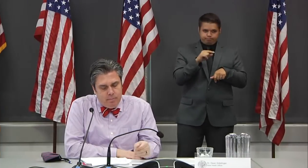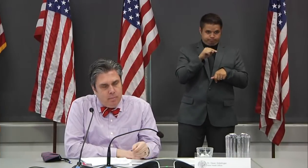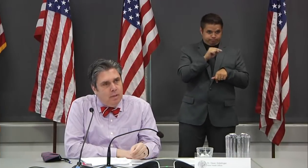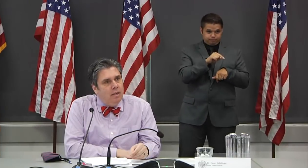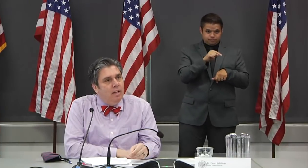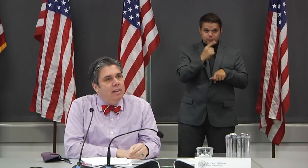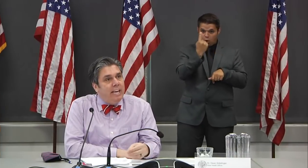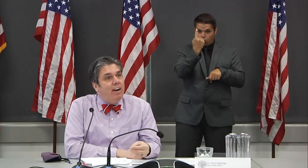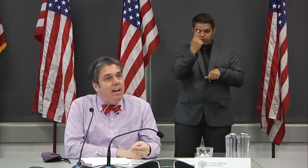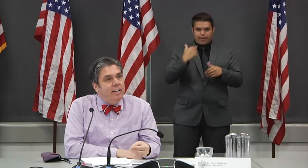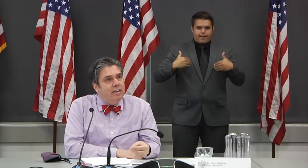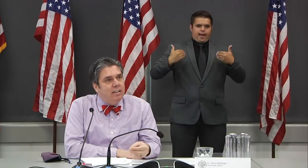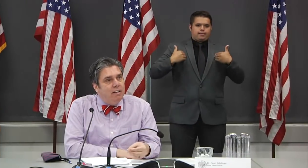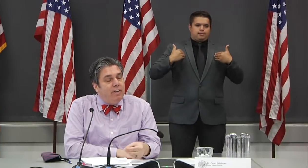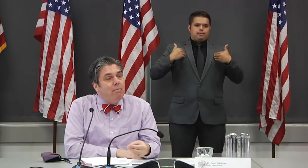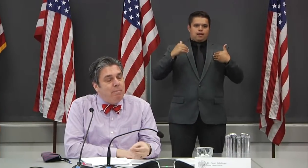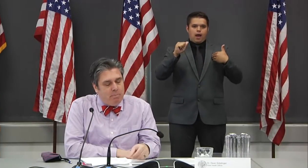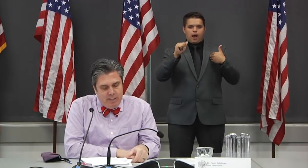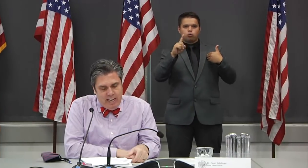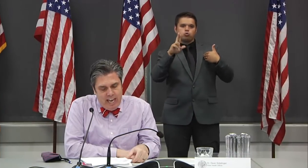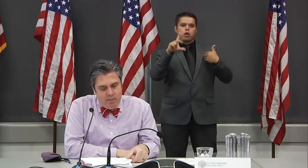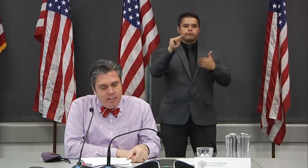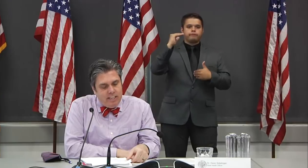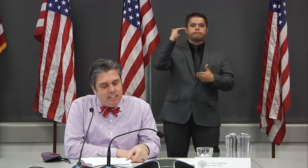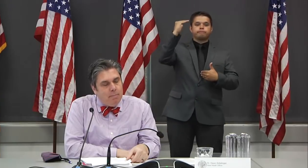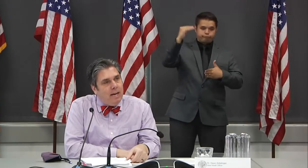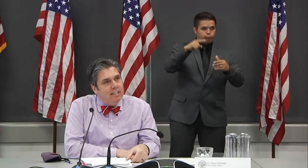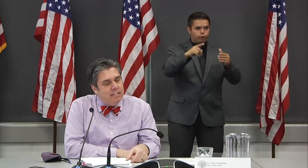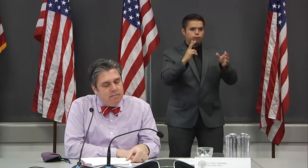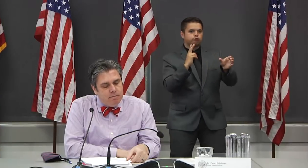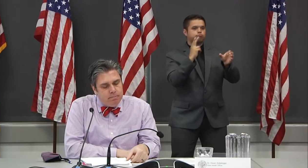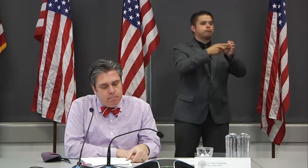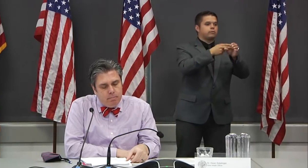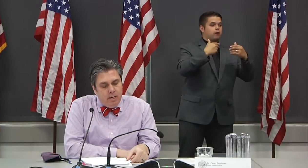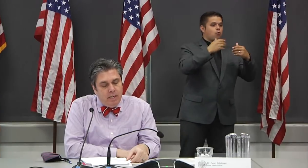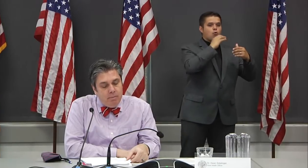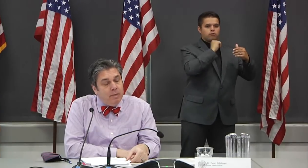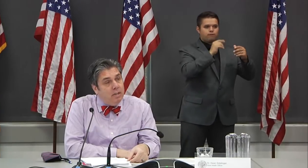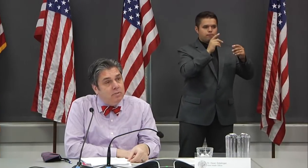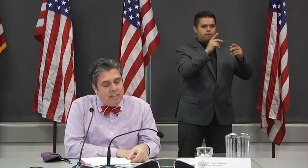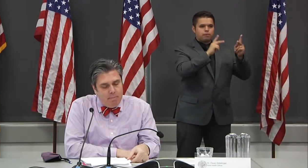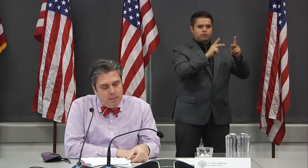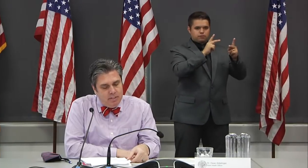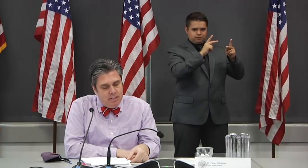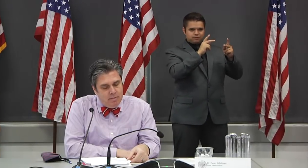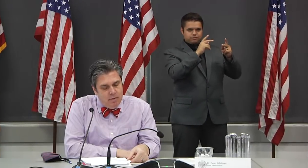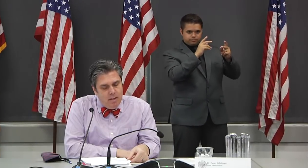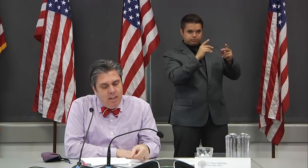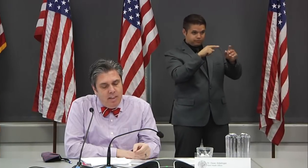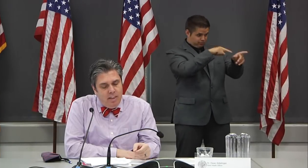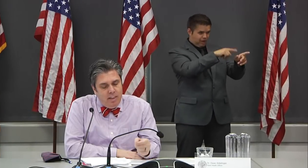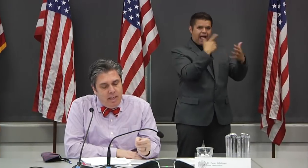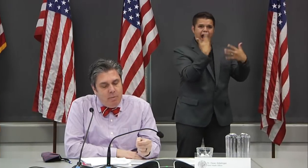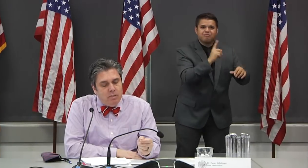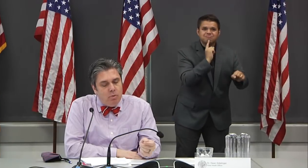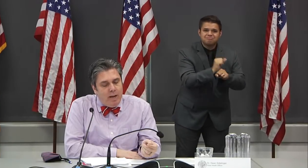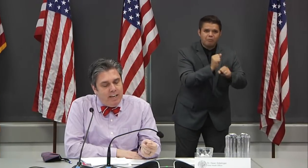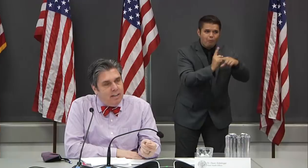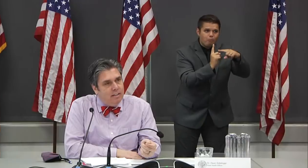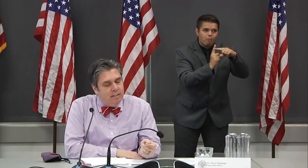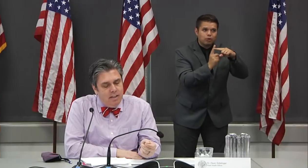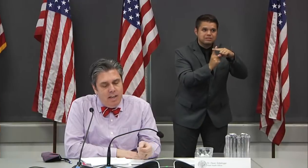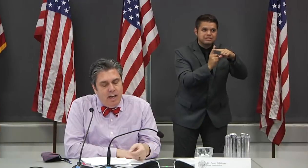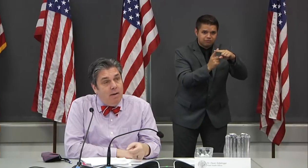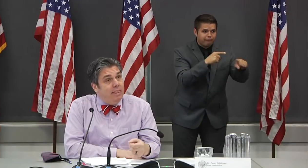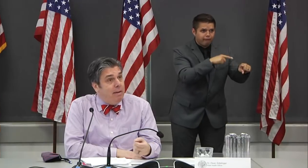gathering. Later on, a family member at that gathering tested positive. But unbeknownst to that person, they went to a